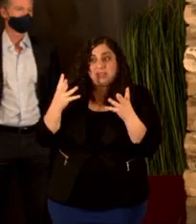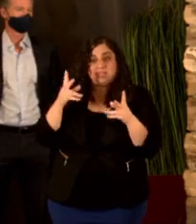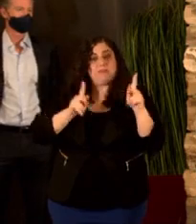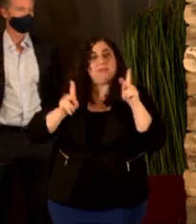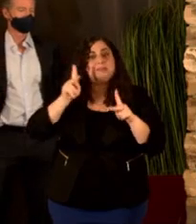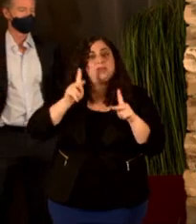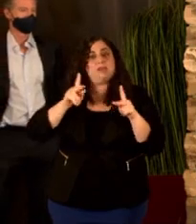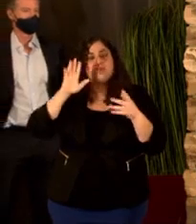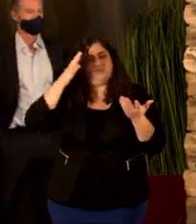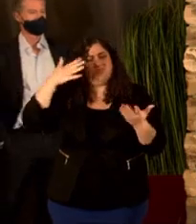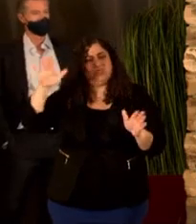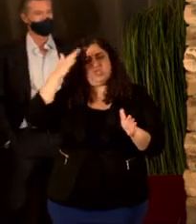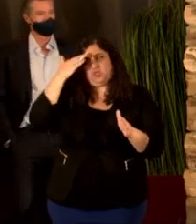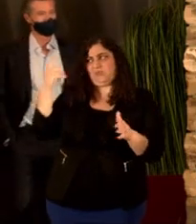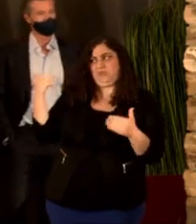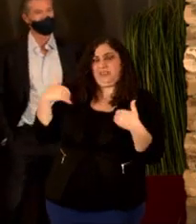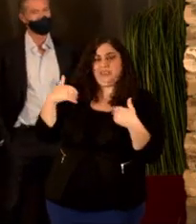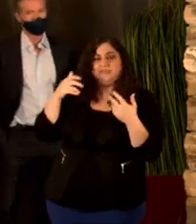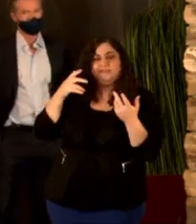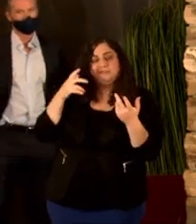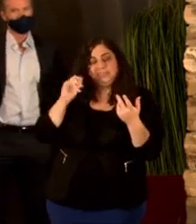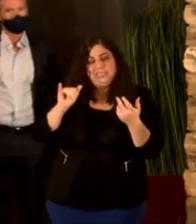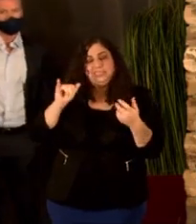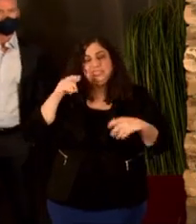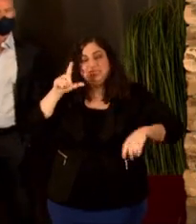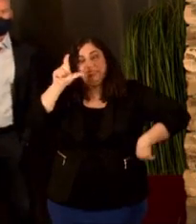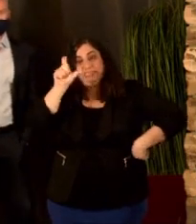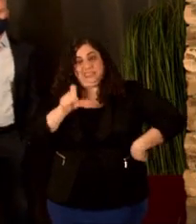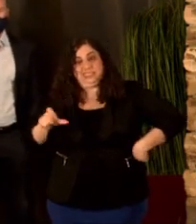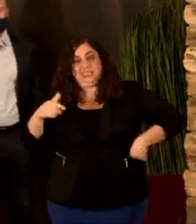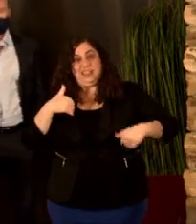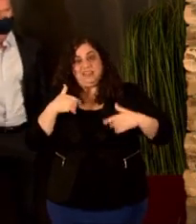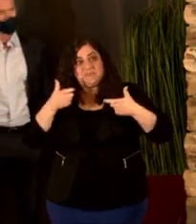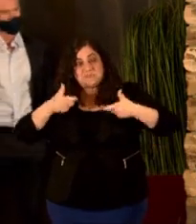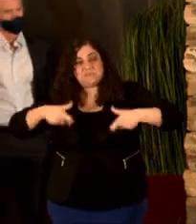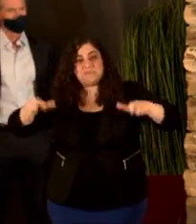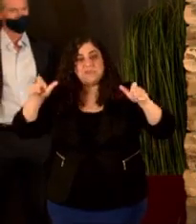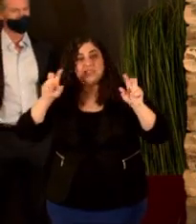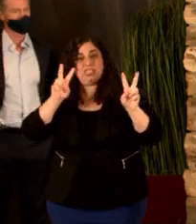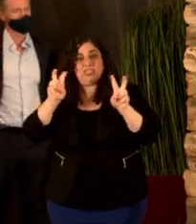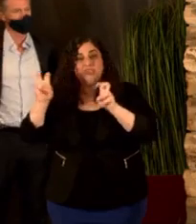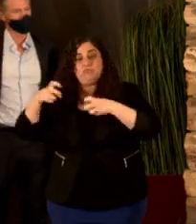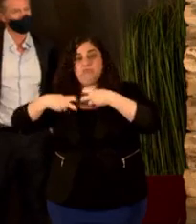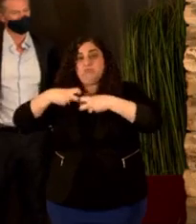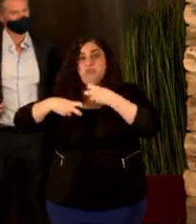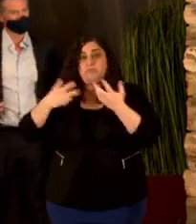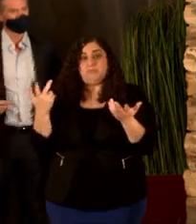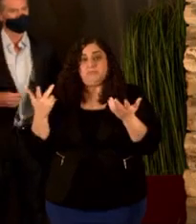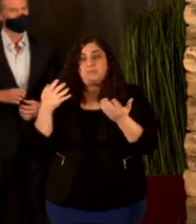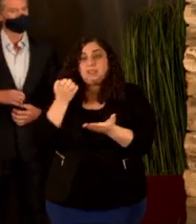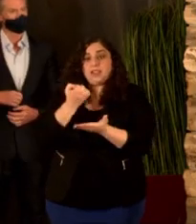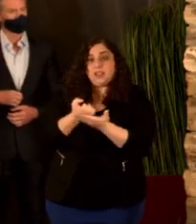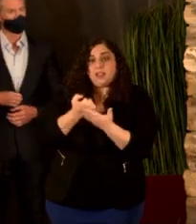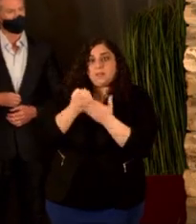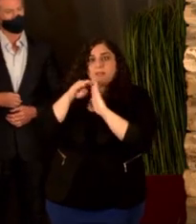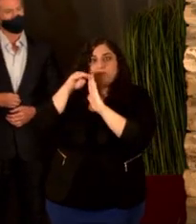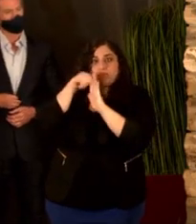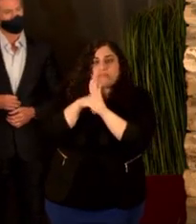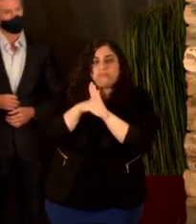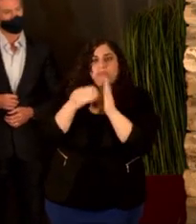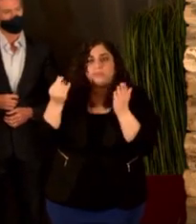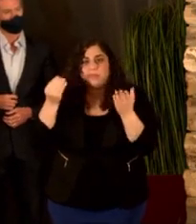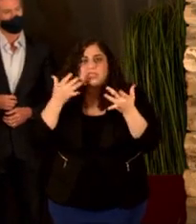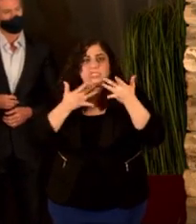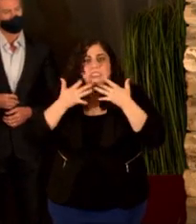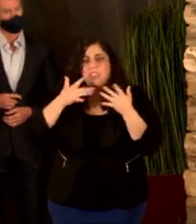that San Diegans talk to me the most about. Amidst a pandemic and an economic slowdown, it is homelessness and housing